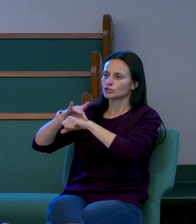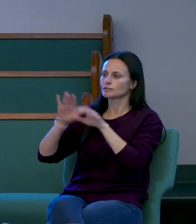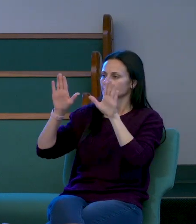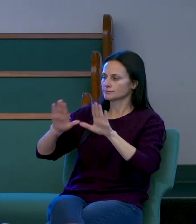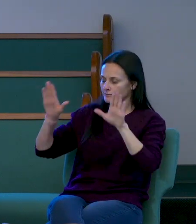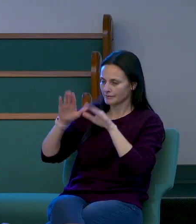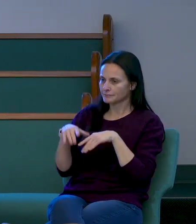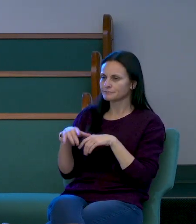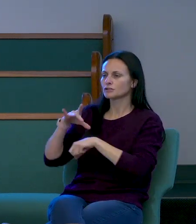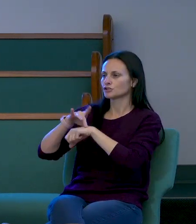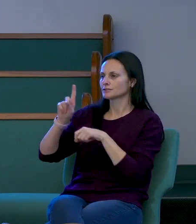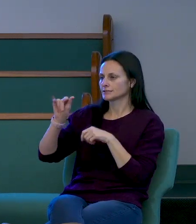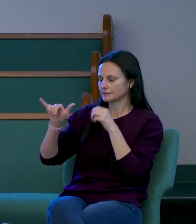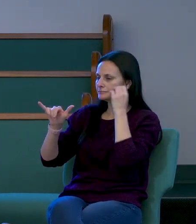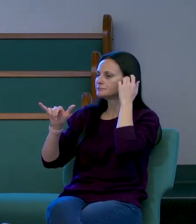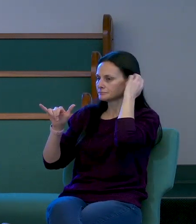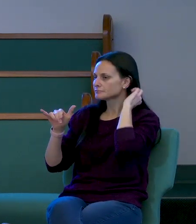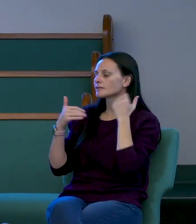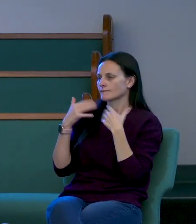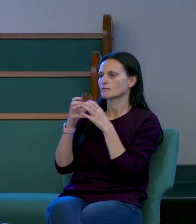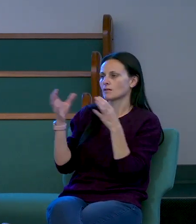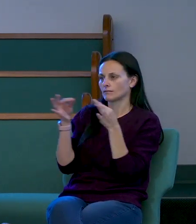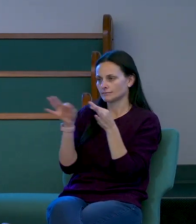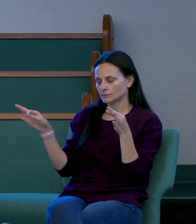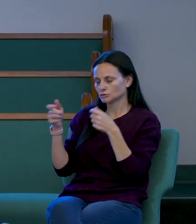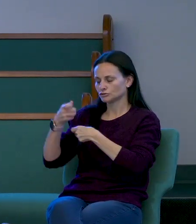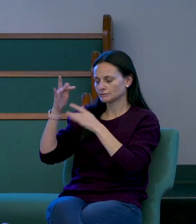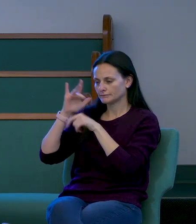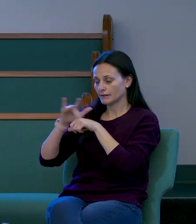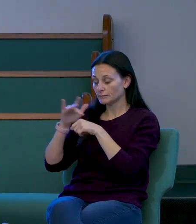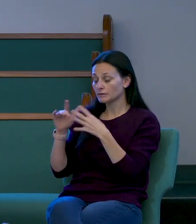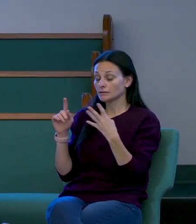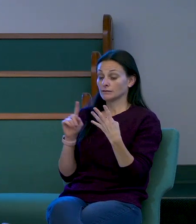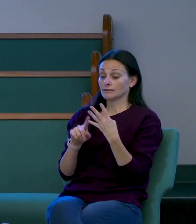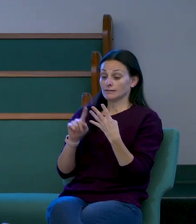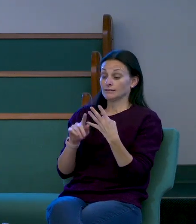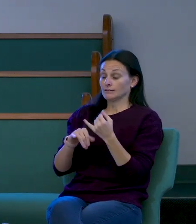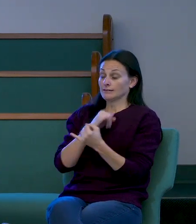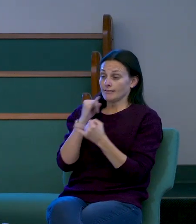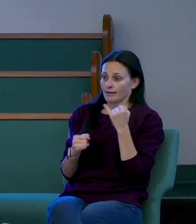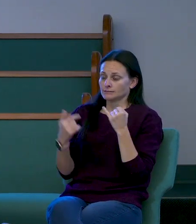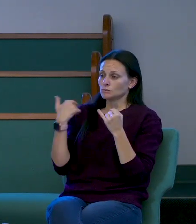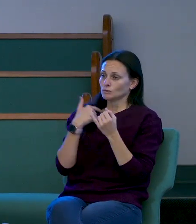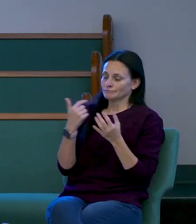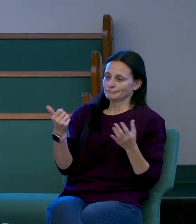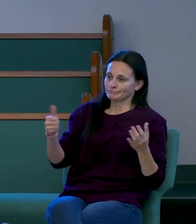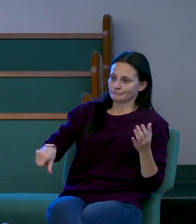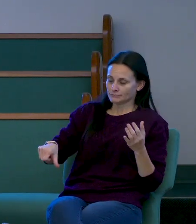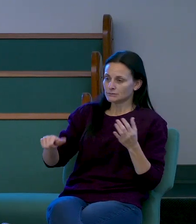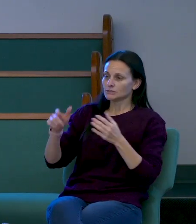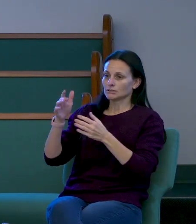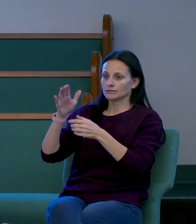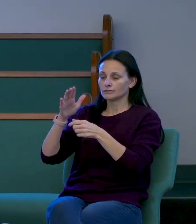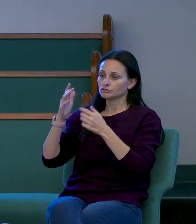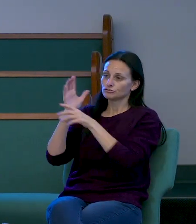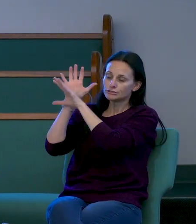Earth Day. And there's a lot of that language in there. And he said the last one was, we rejected the traditional call to